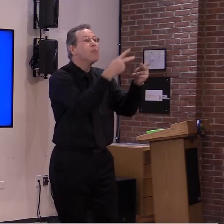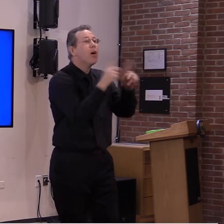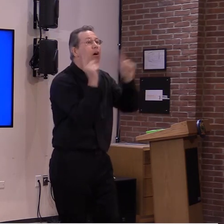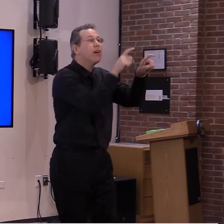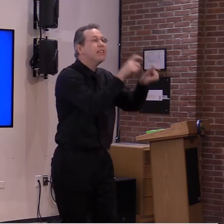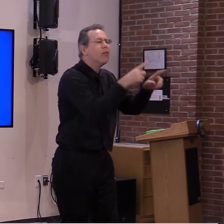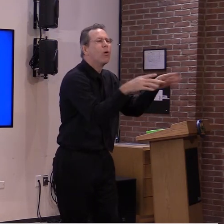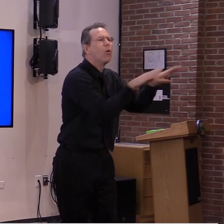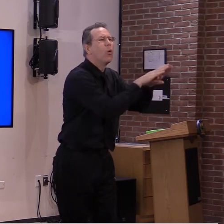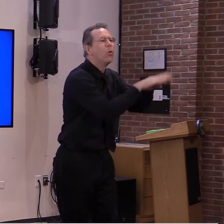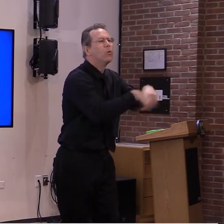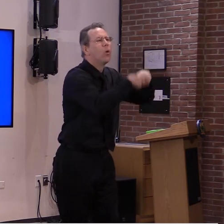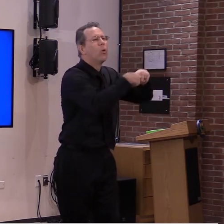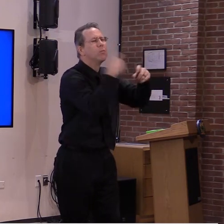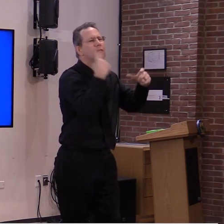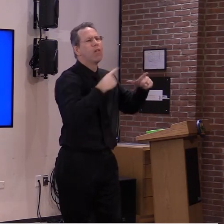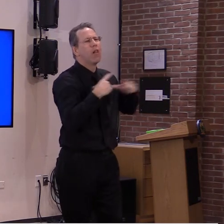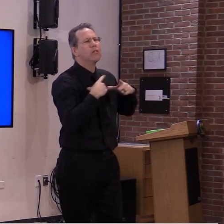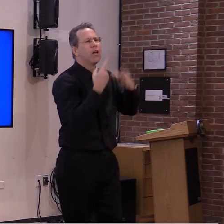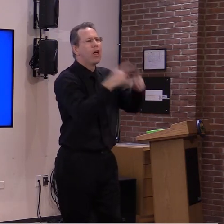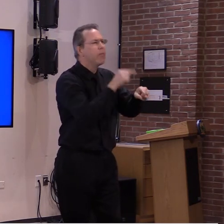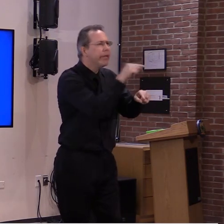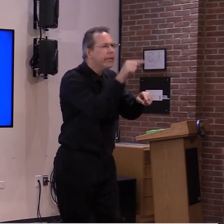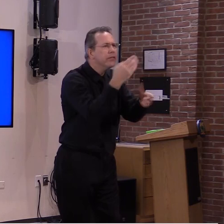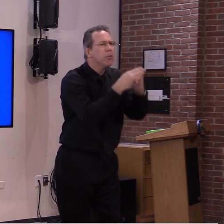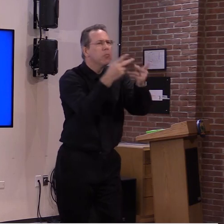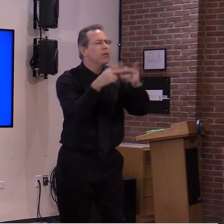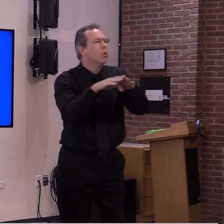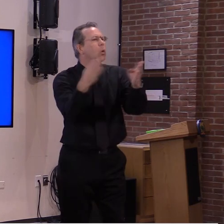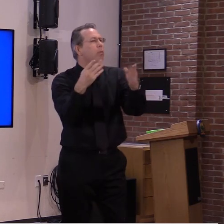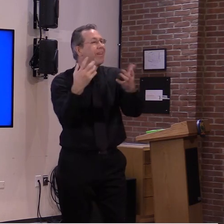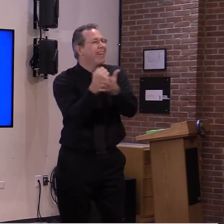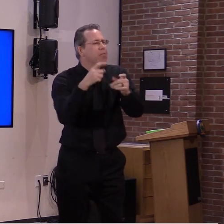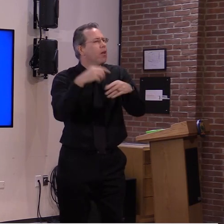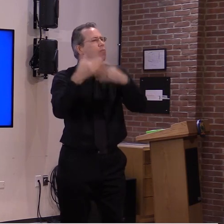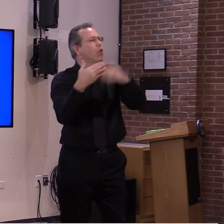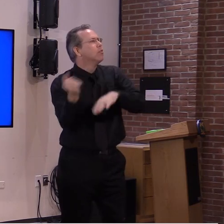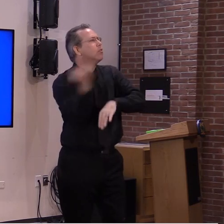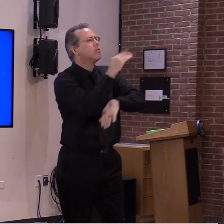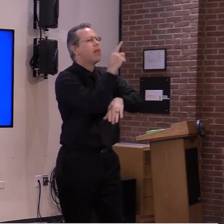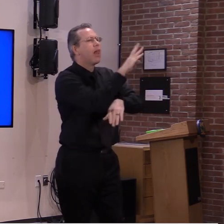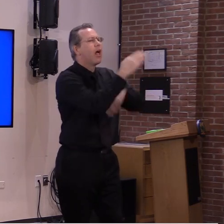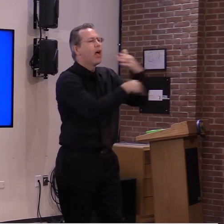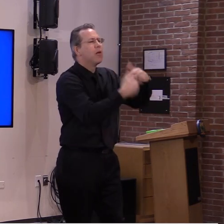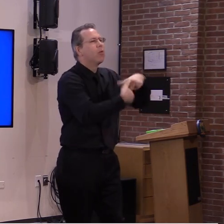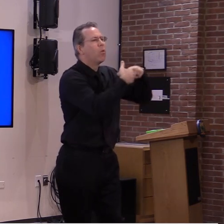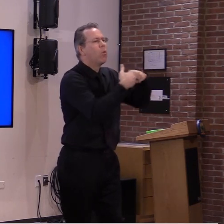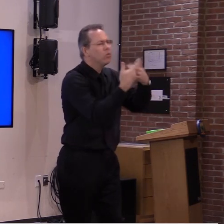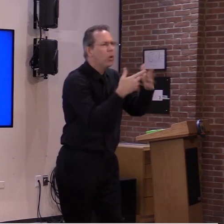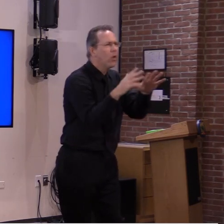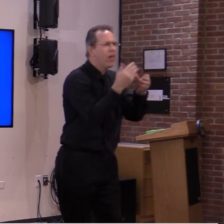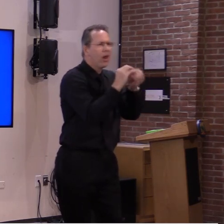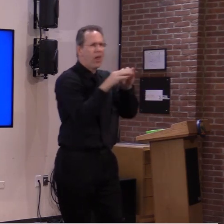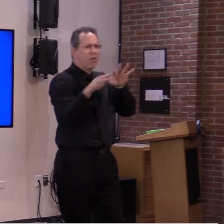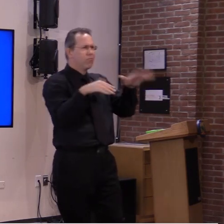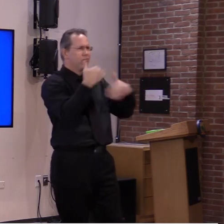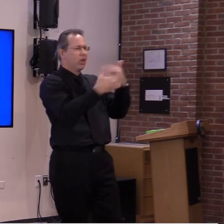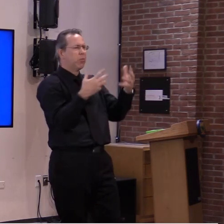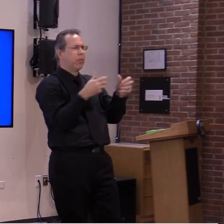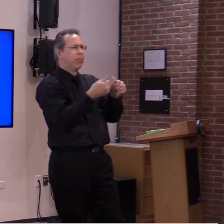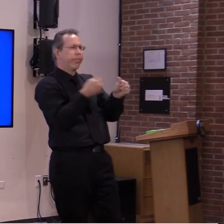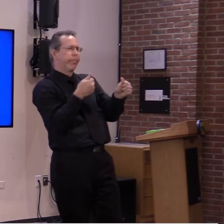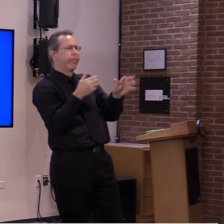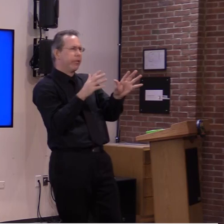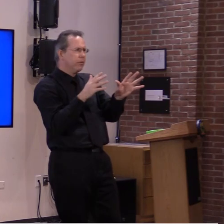processing and the reporting of their cases. In addition, as the governor mentioned, uncertainty around our data is one part, but